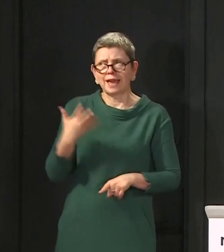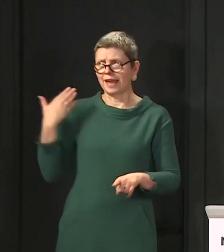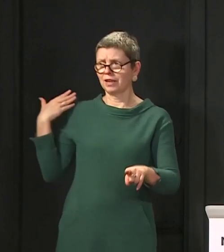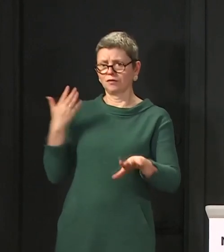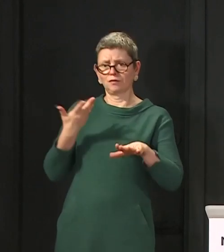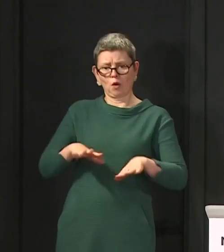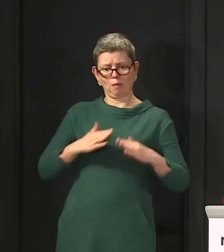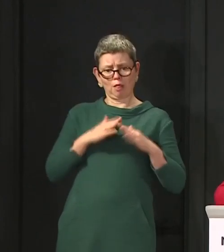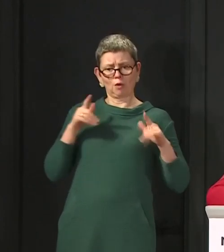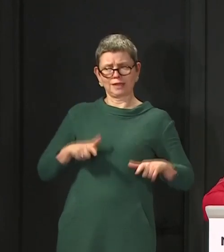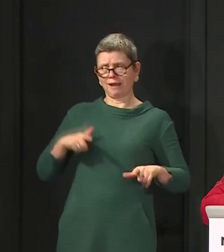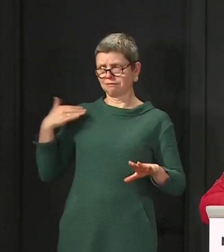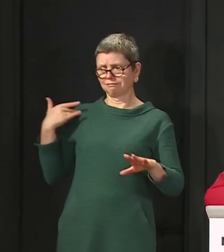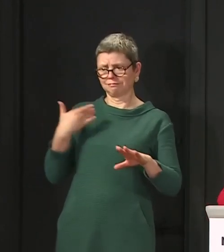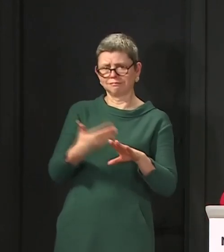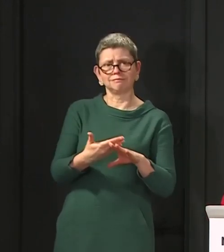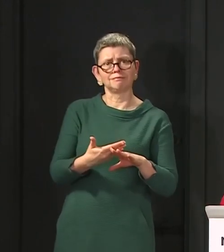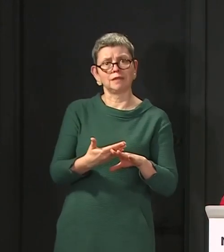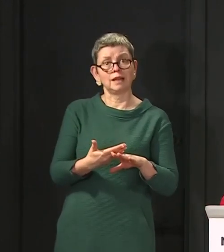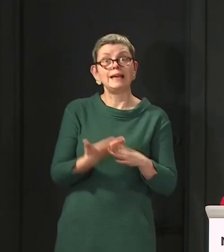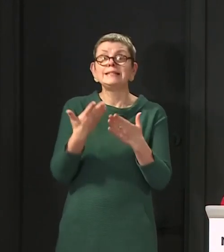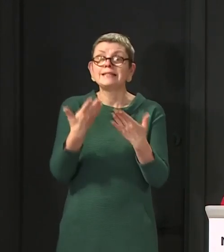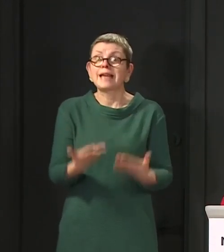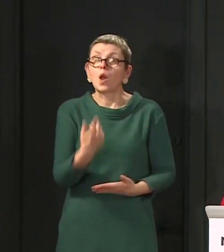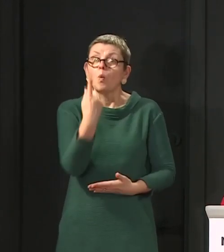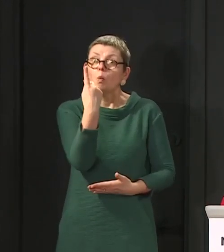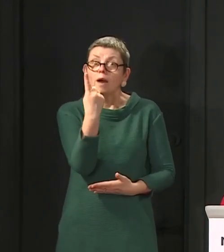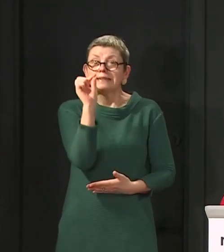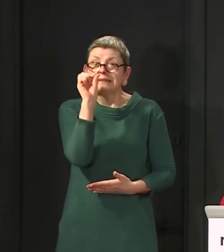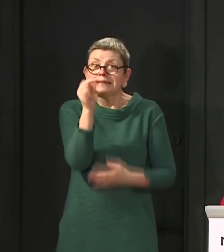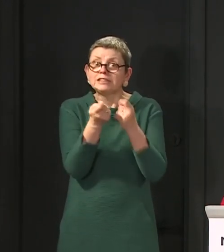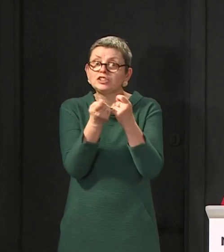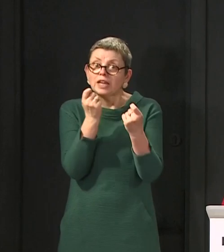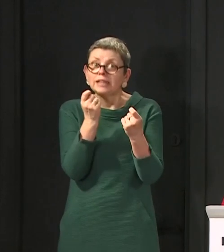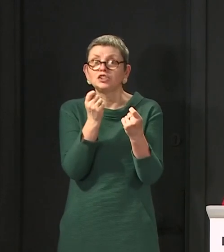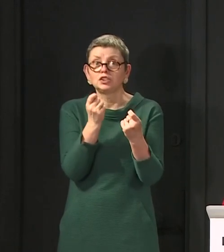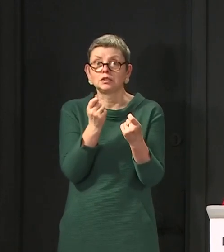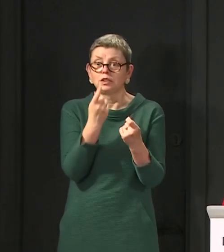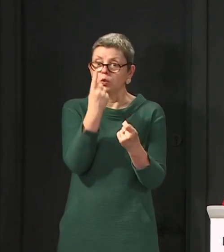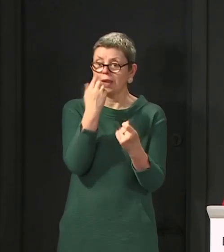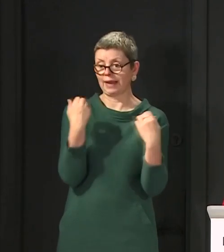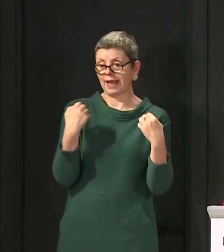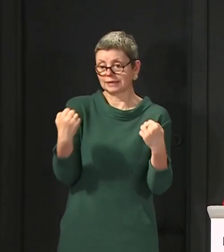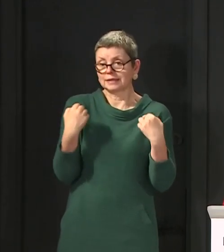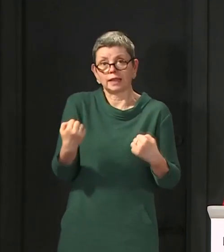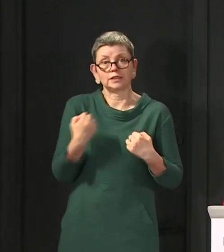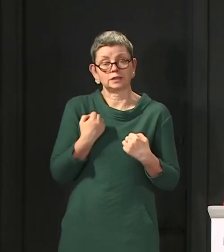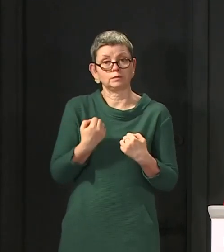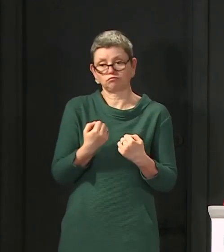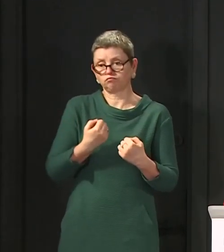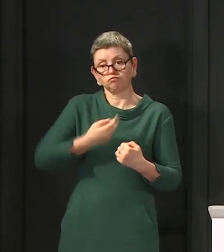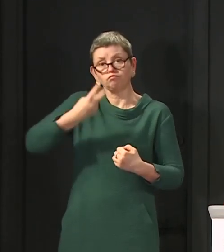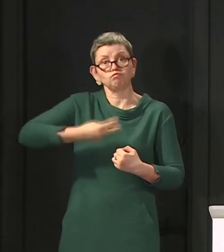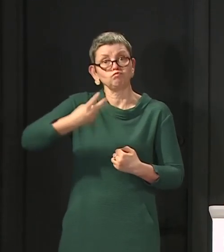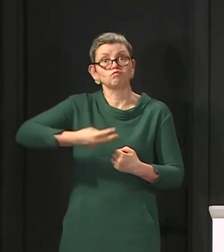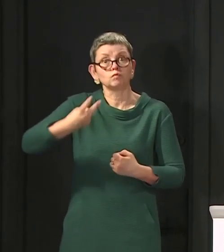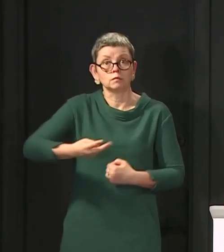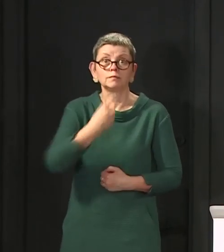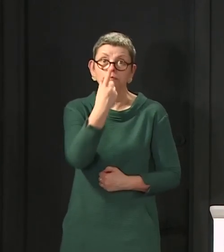essential purposes. We slightly extended today what an essential purpose is. You can now exercise as often as possible.